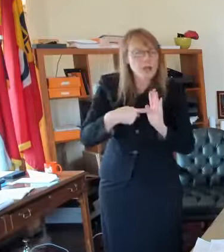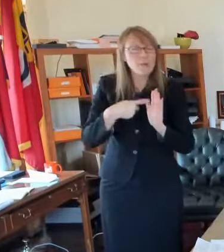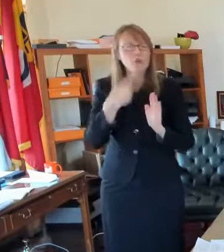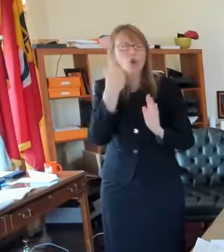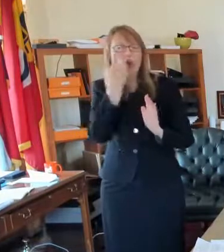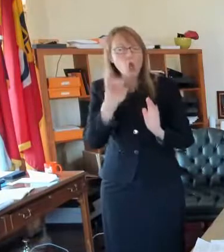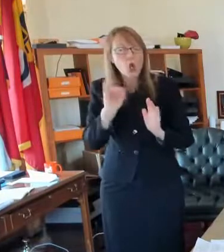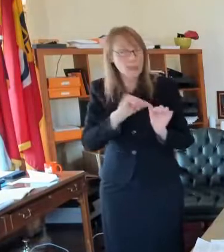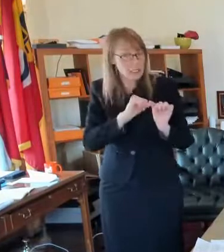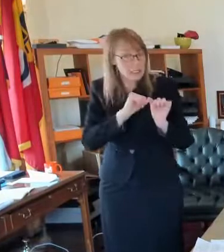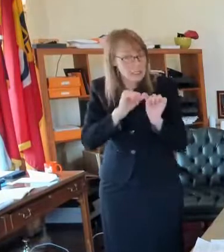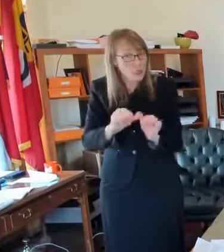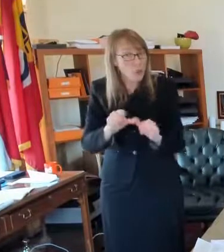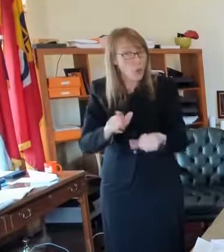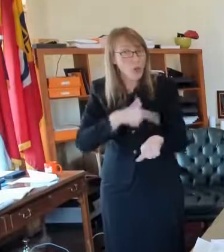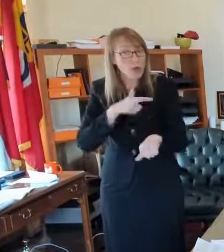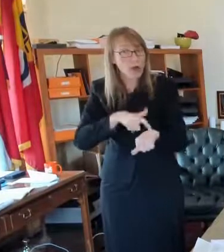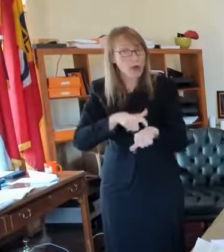or whether they are